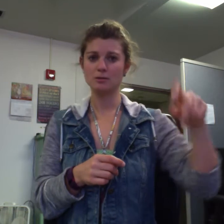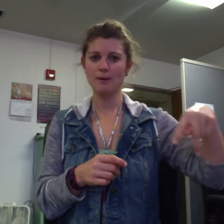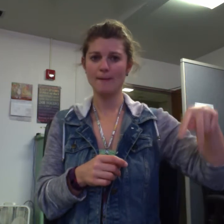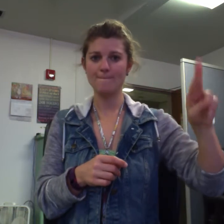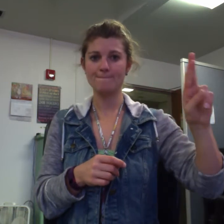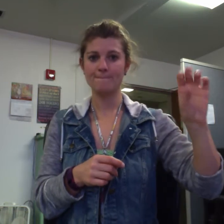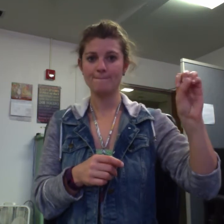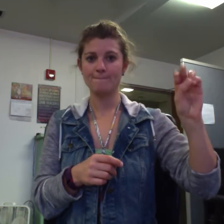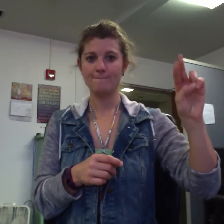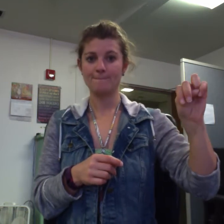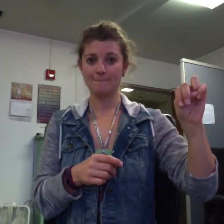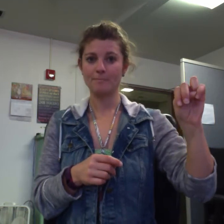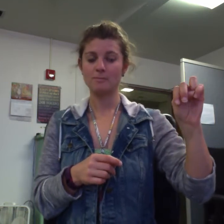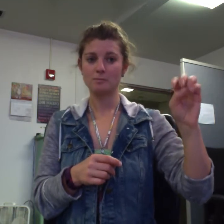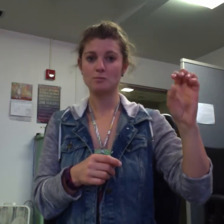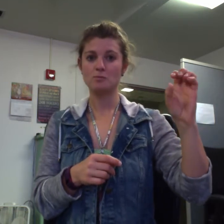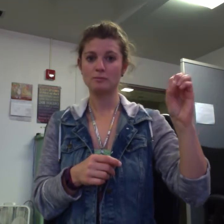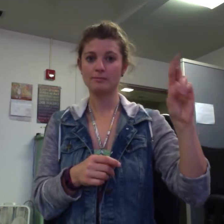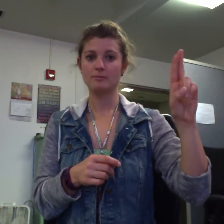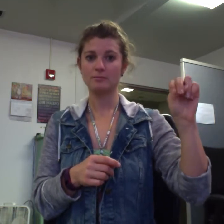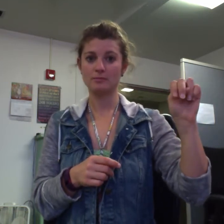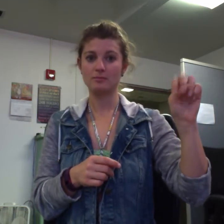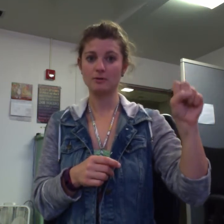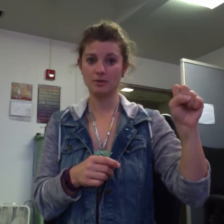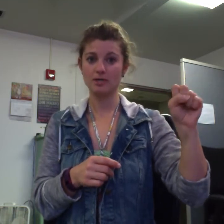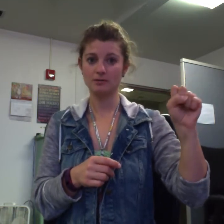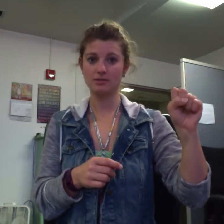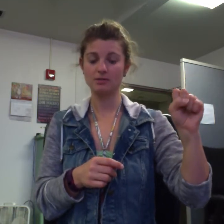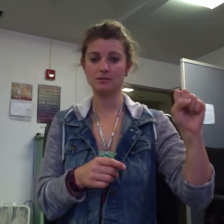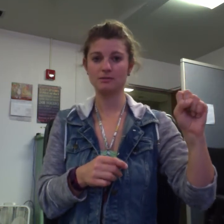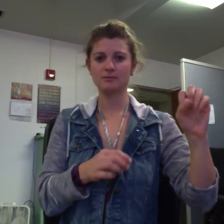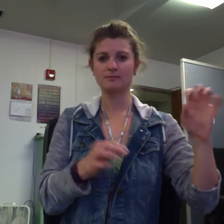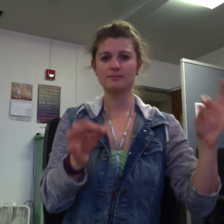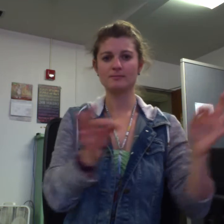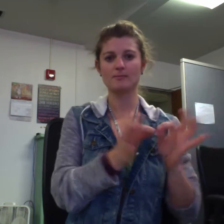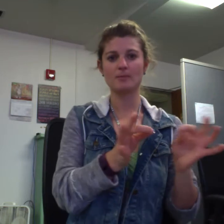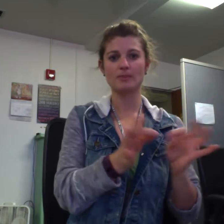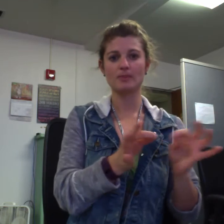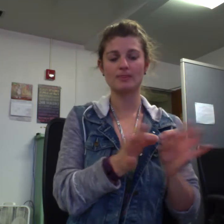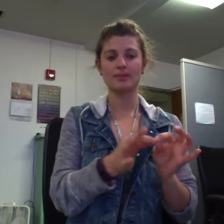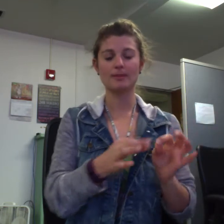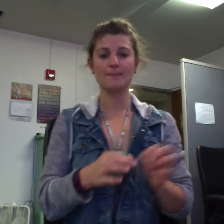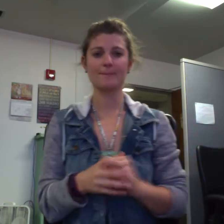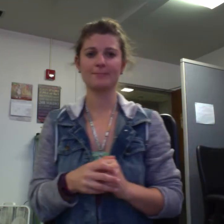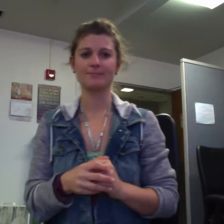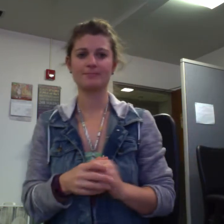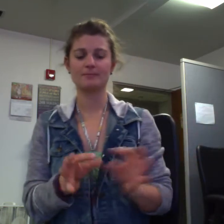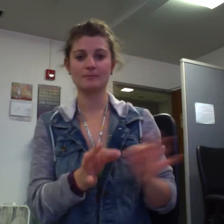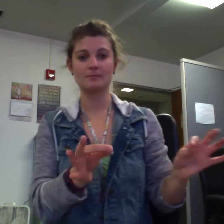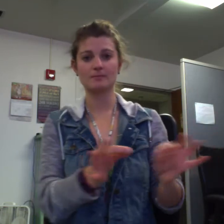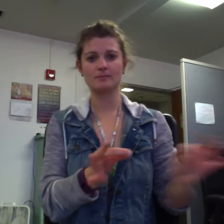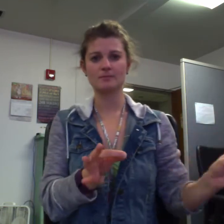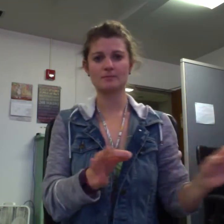often mark the beginning of a new chunk of the sentence. And we're going to learn more about prepositions in the second section of sentence